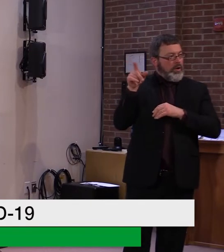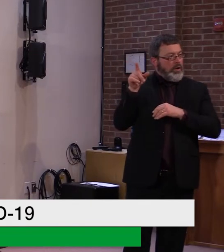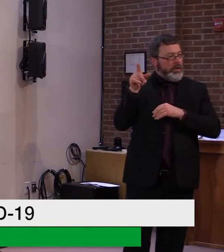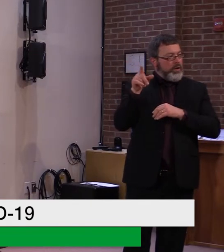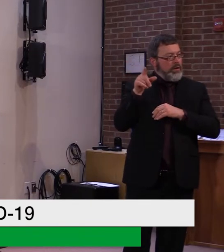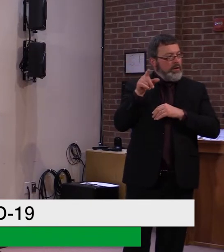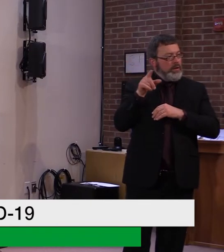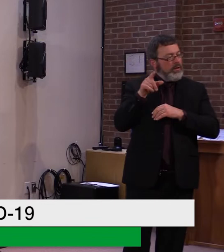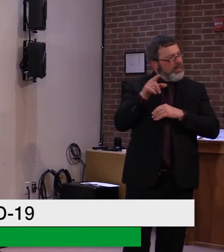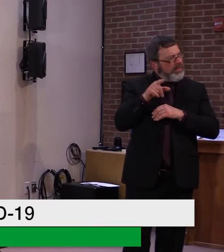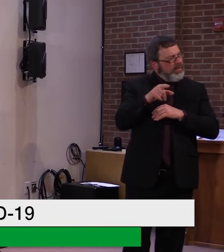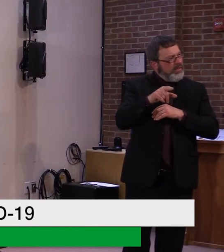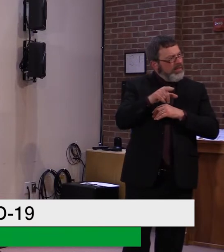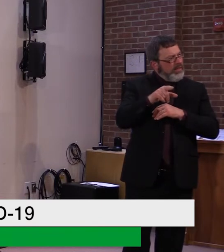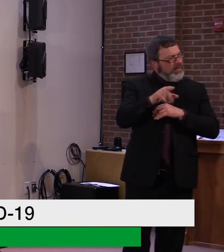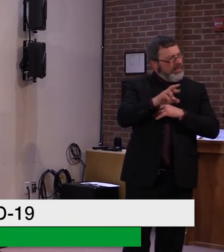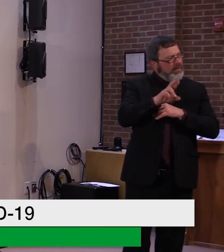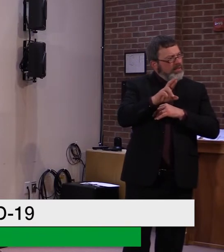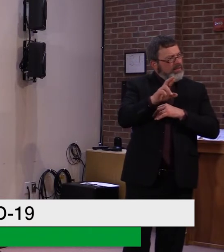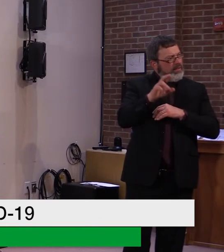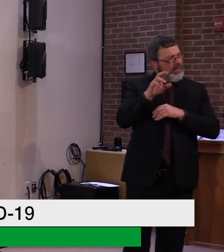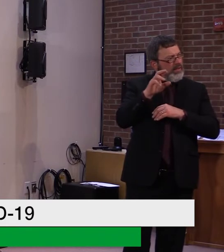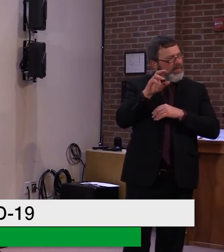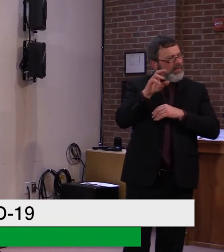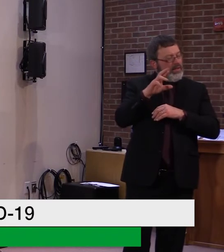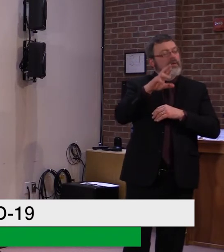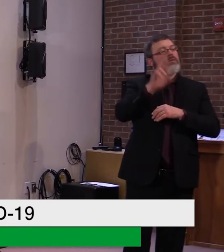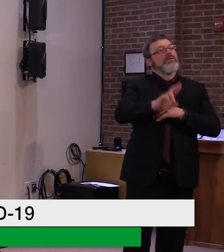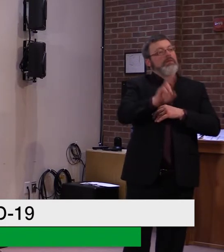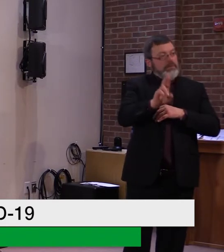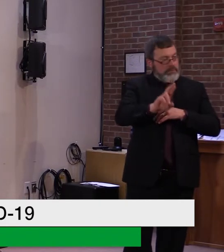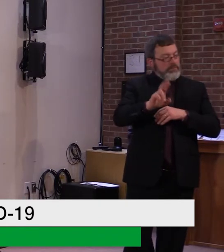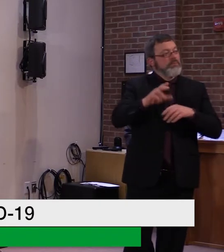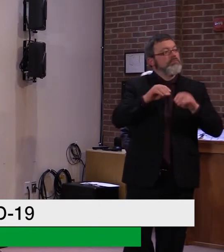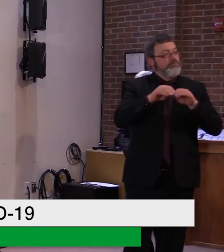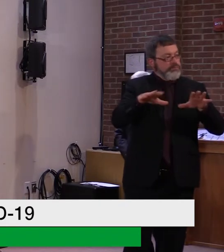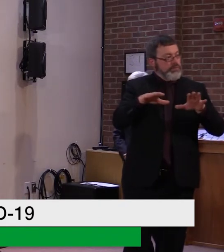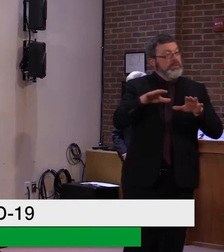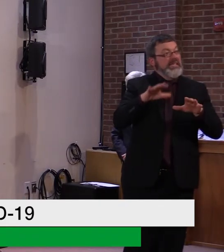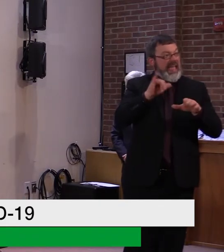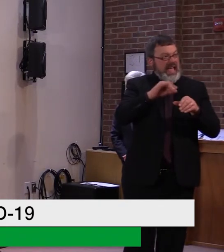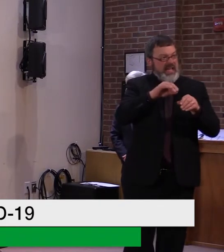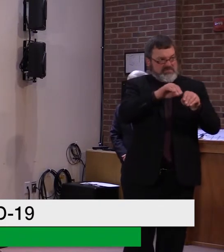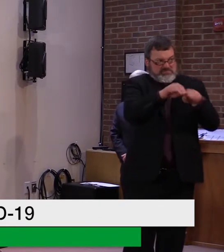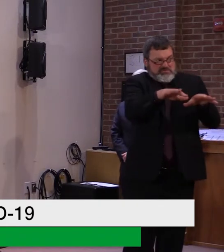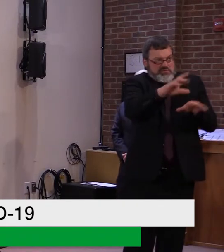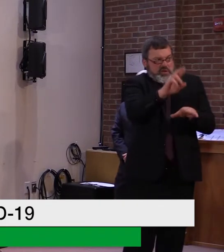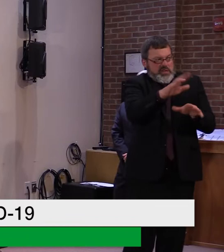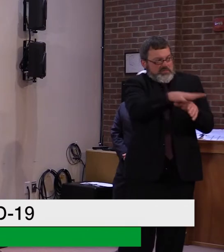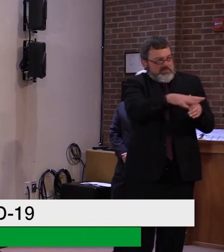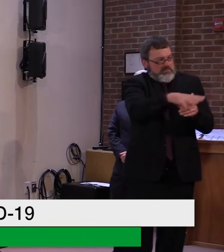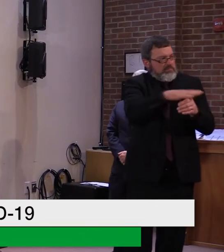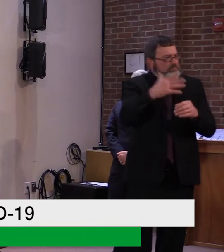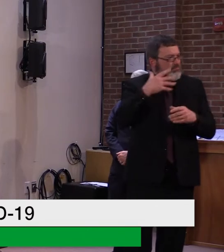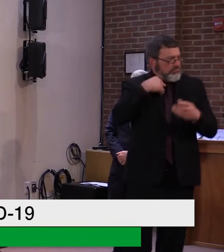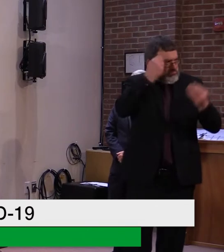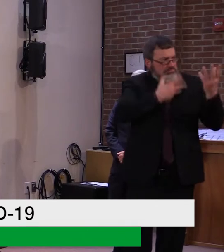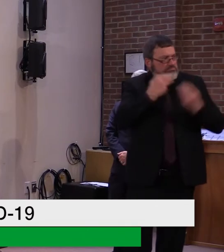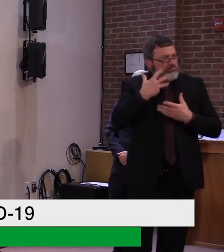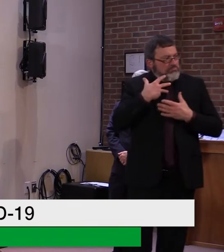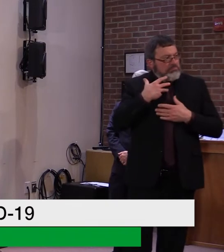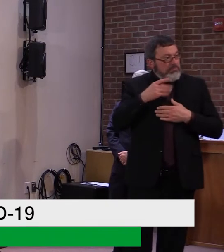about it is after a reporter at that press conference and now we're hearing about a berlin auditorium for potential